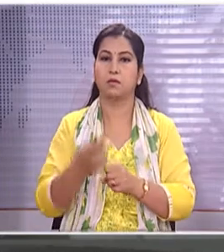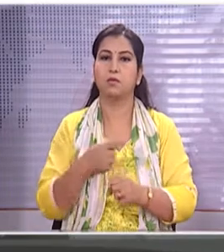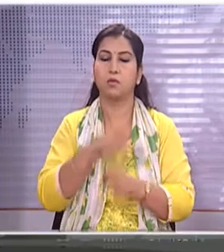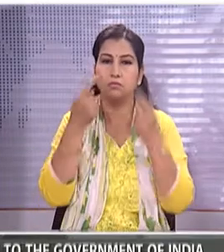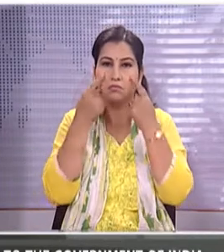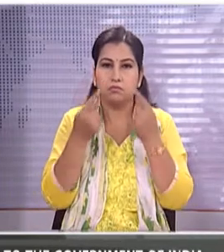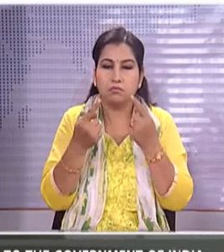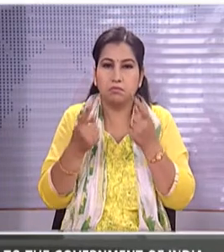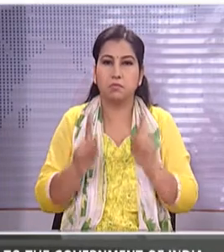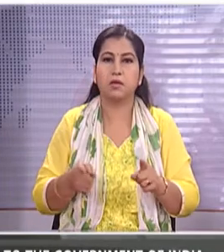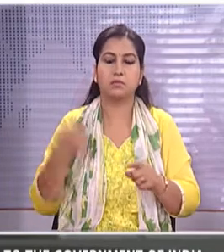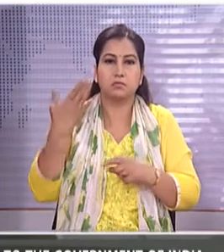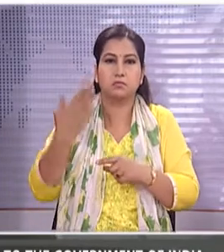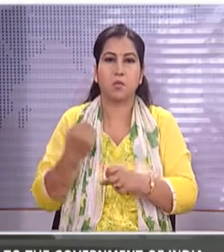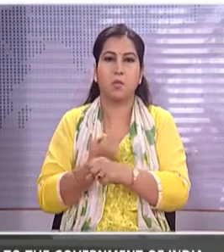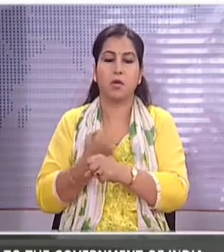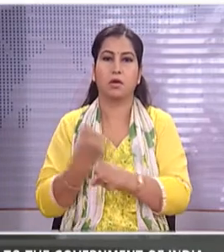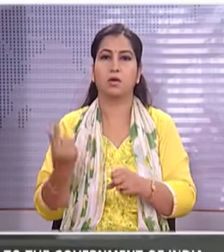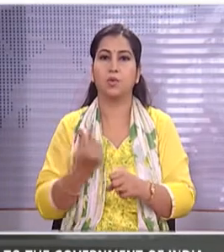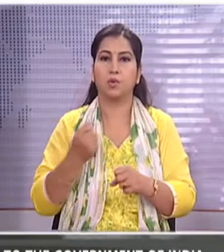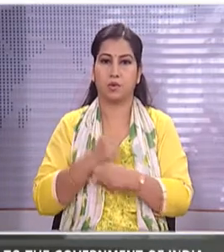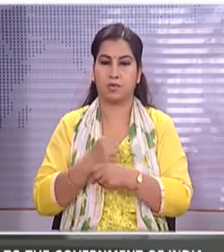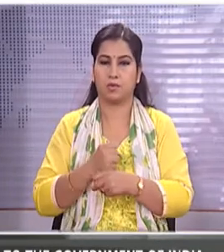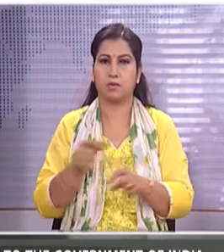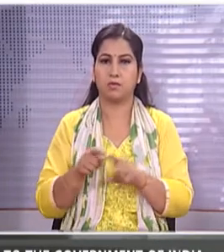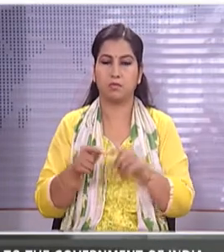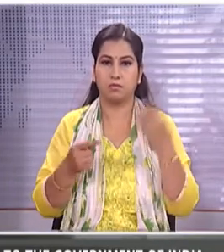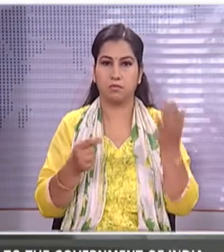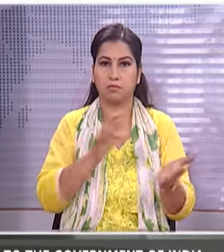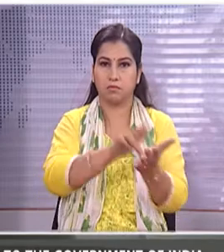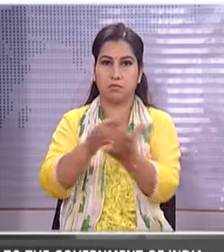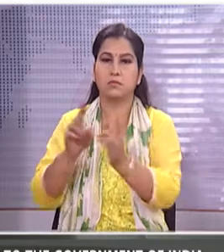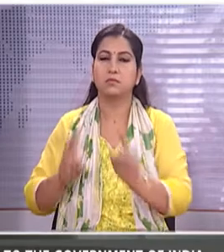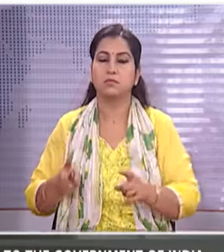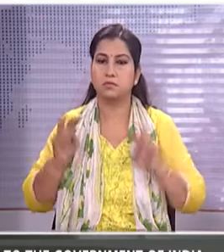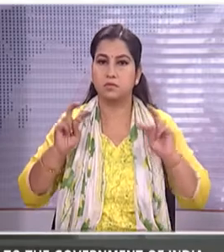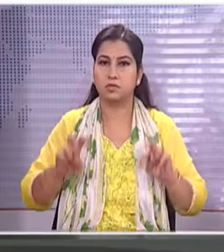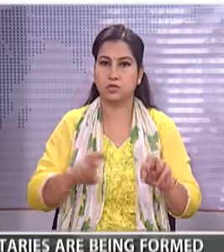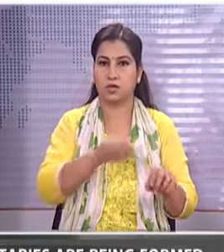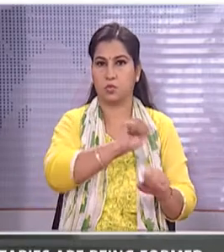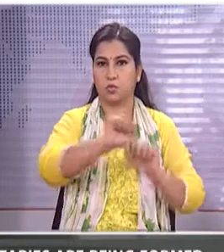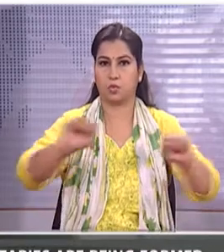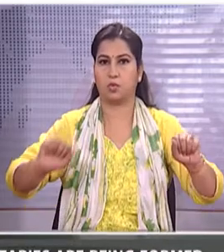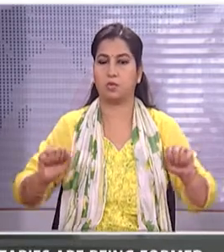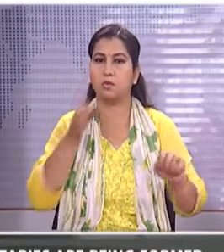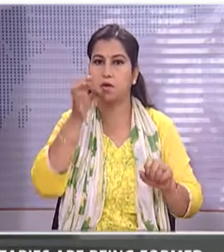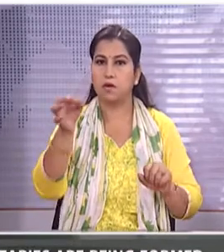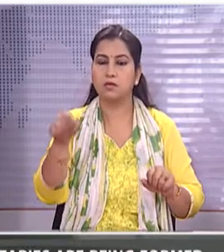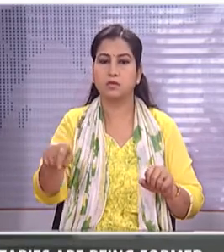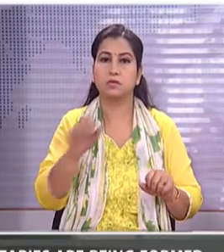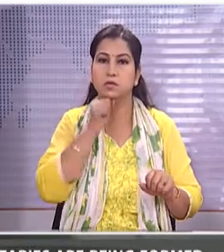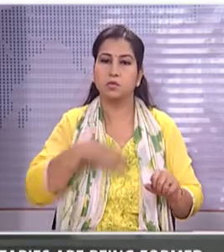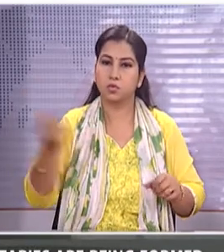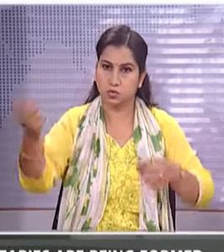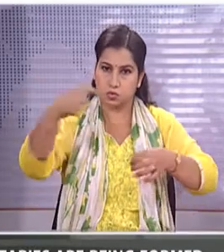a critical review of the work done by Union Government in respective sectors that they will be studying. He also asked them to engage